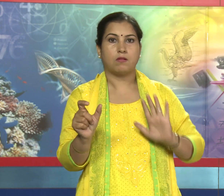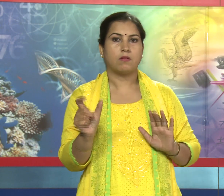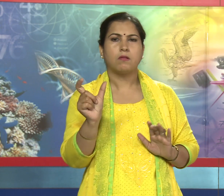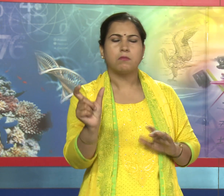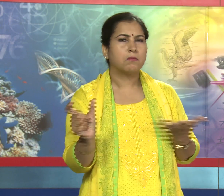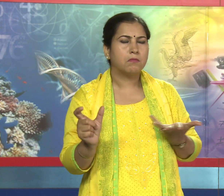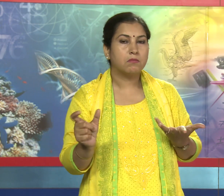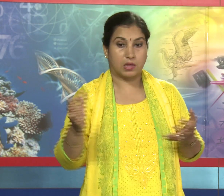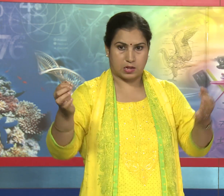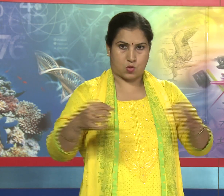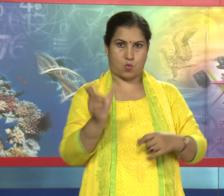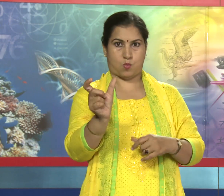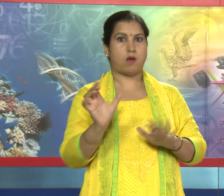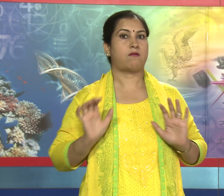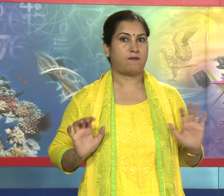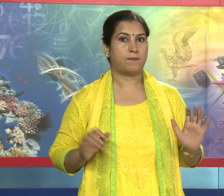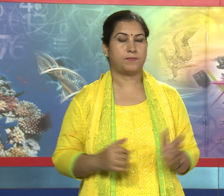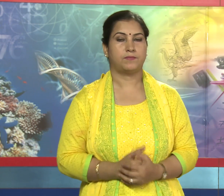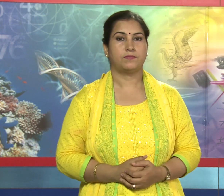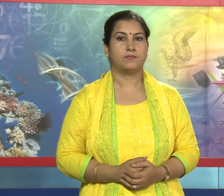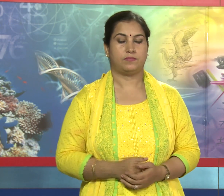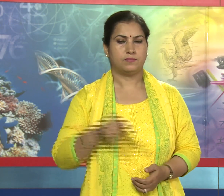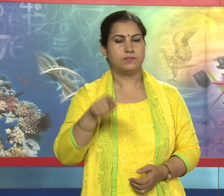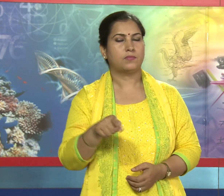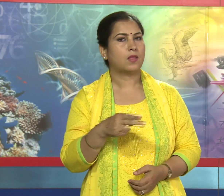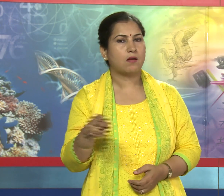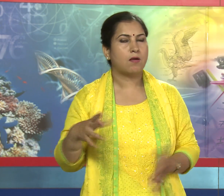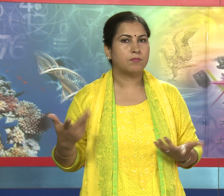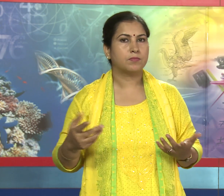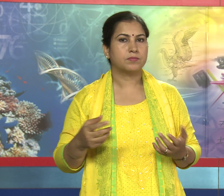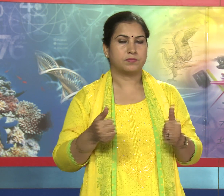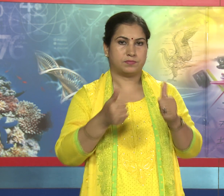It's a new word and this is estuary.